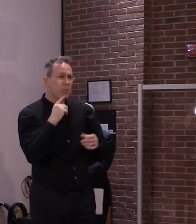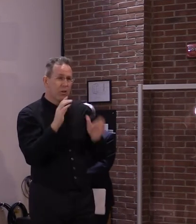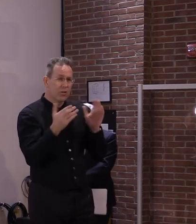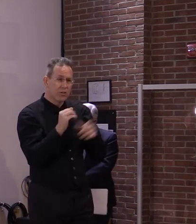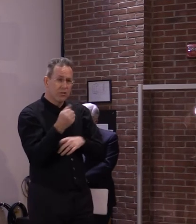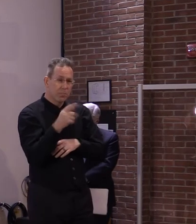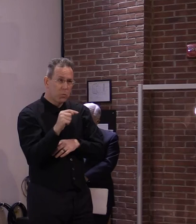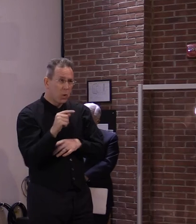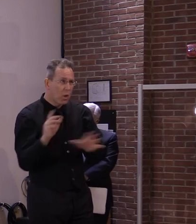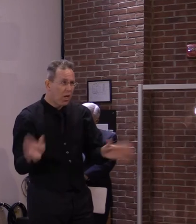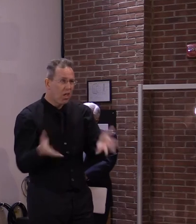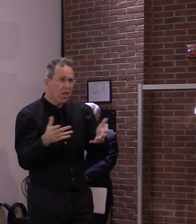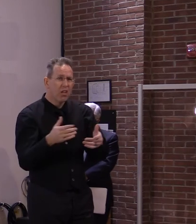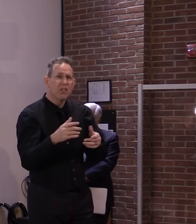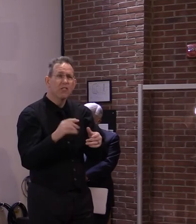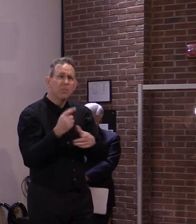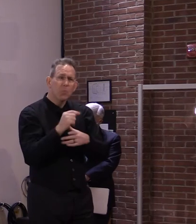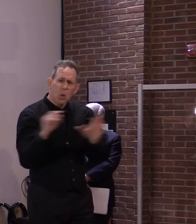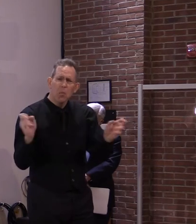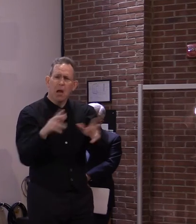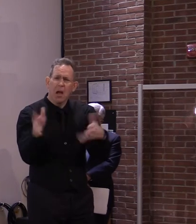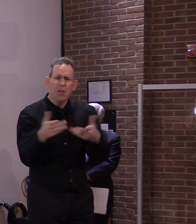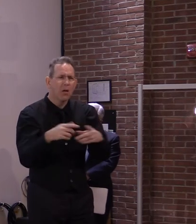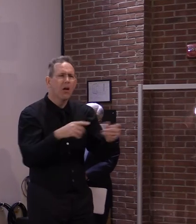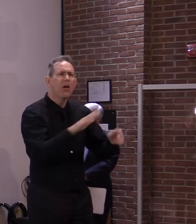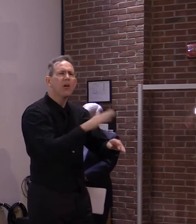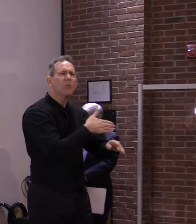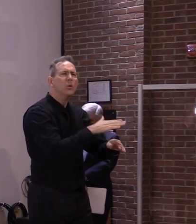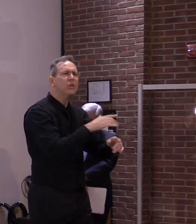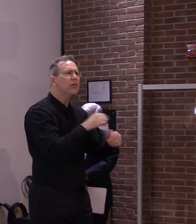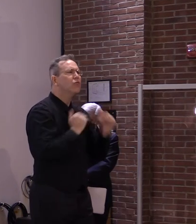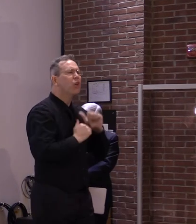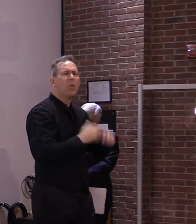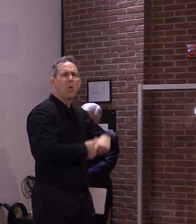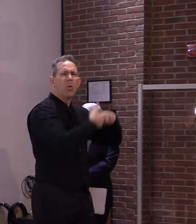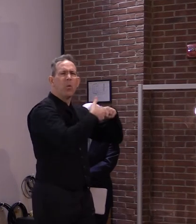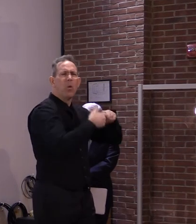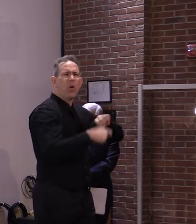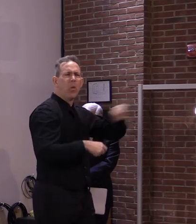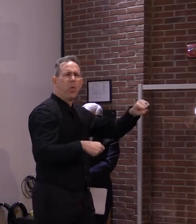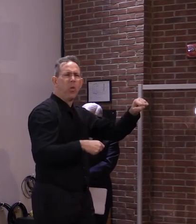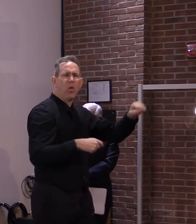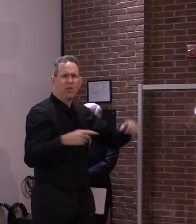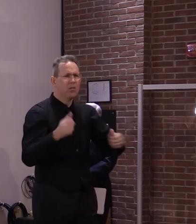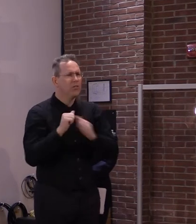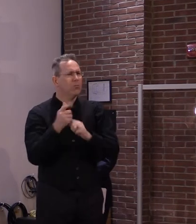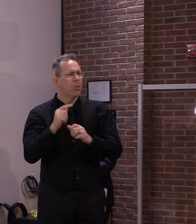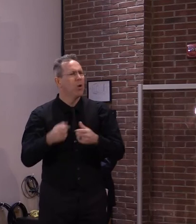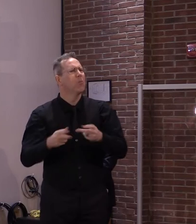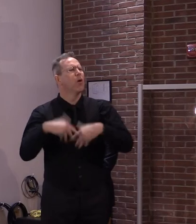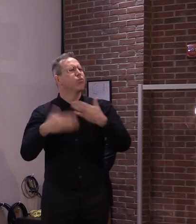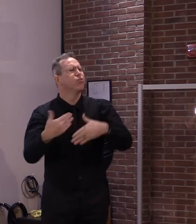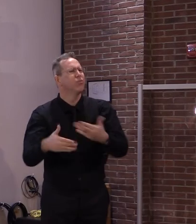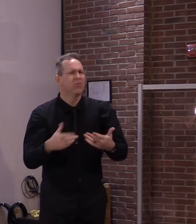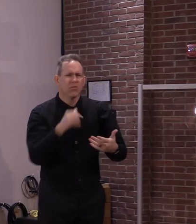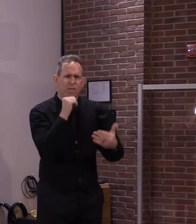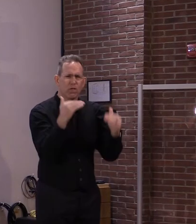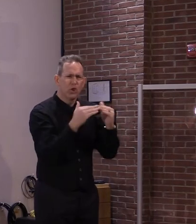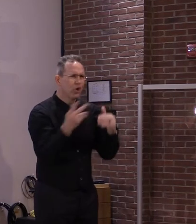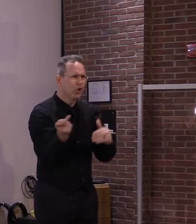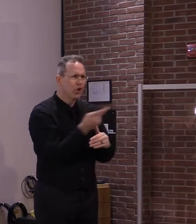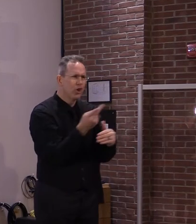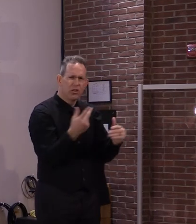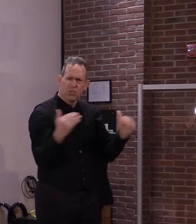uh before at least making one uh initial step to open up kind of the performing arts music